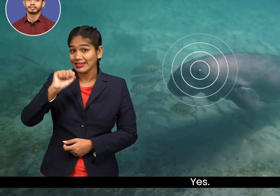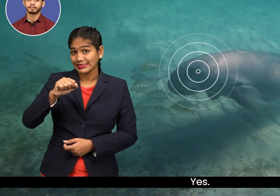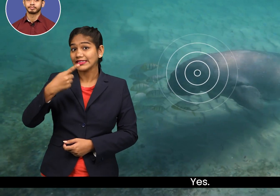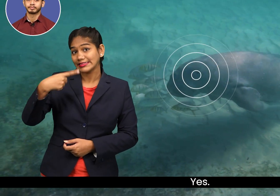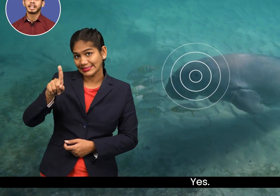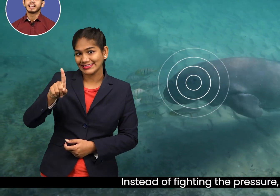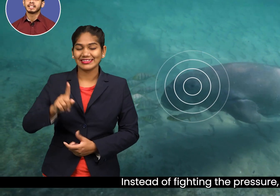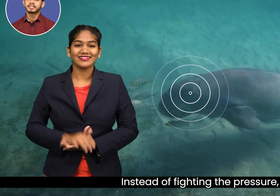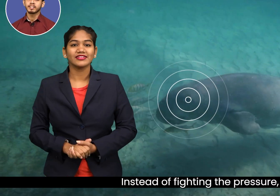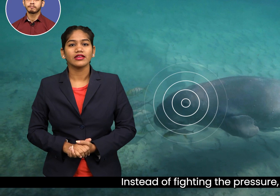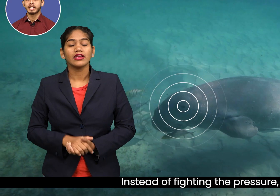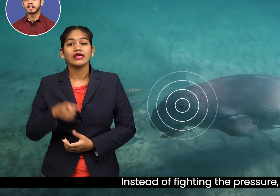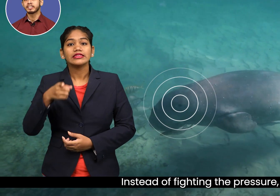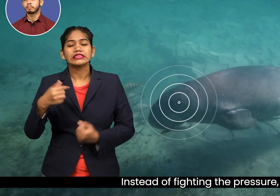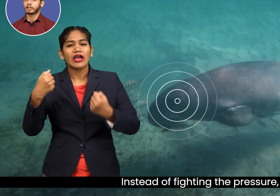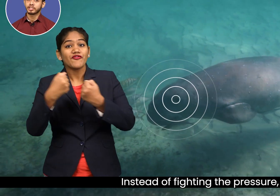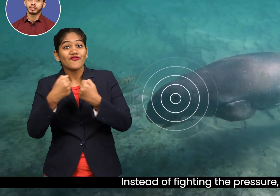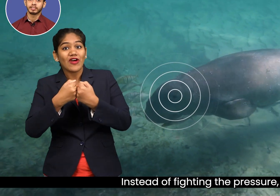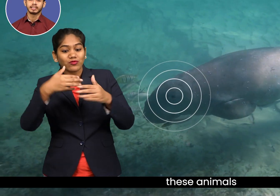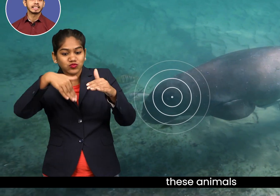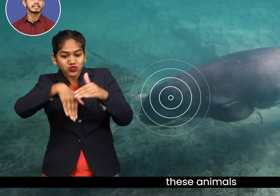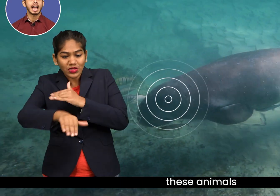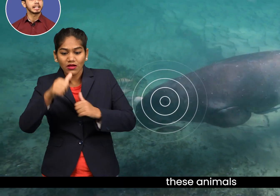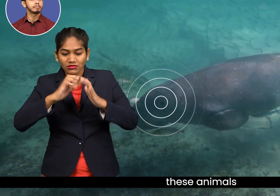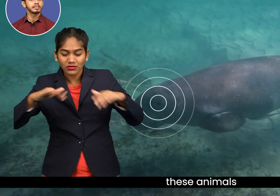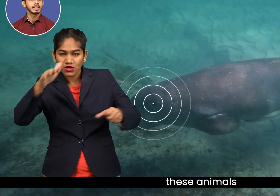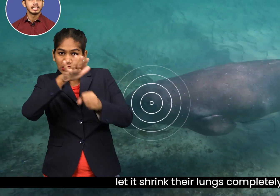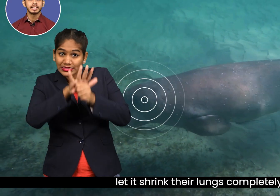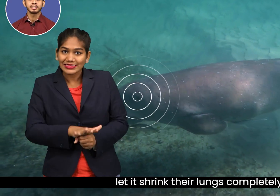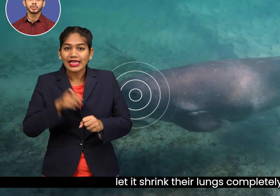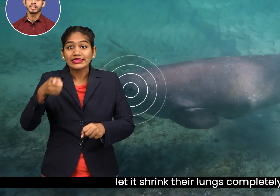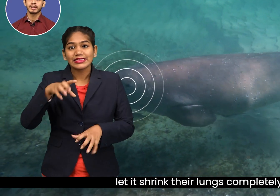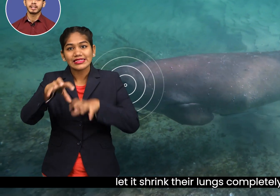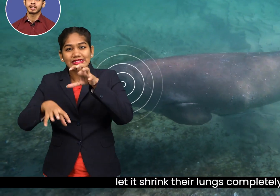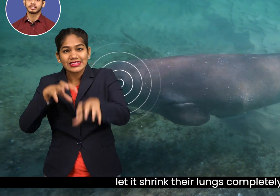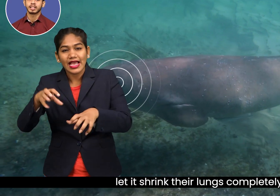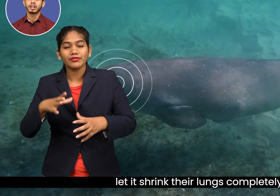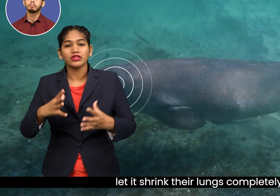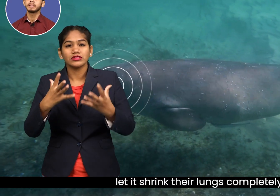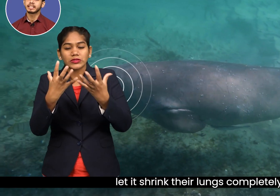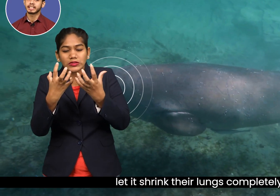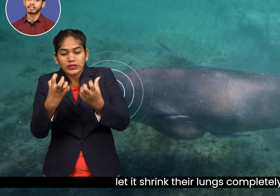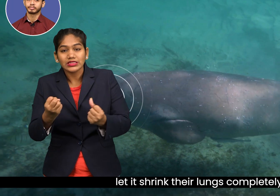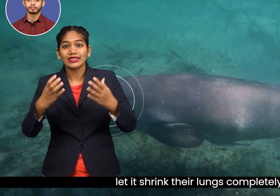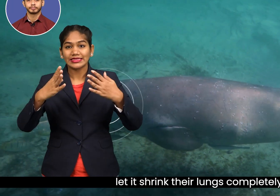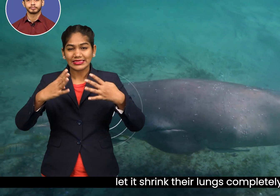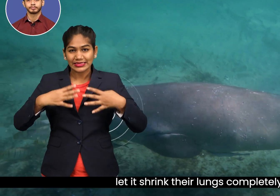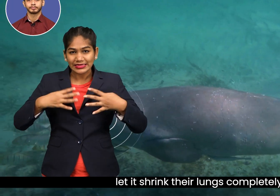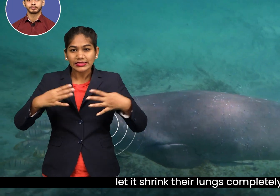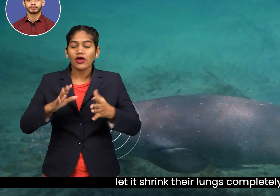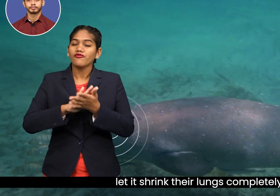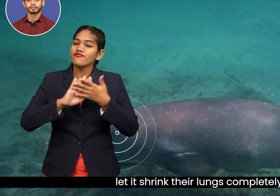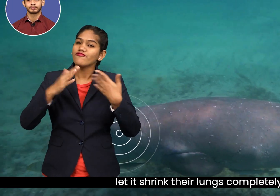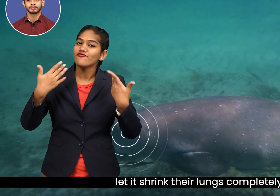Yes. Instead of fighting the pressure, these animals let it shrink their lungs completely.